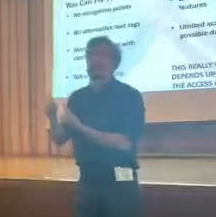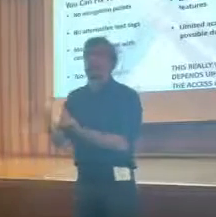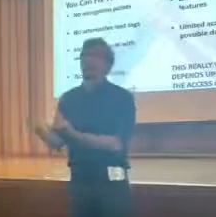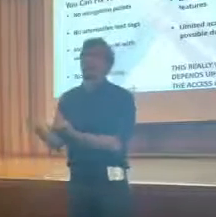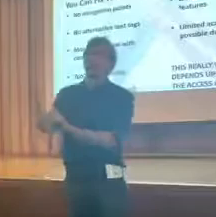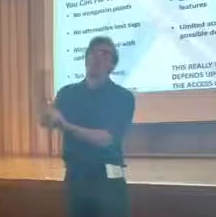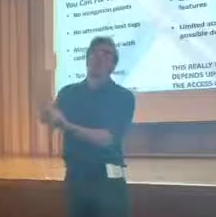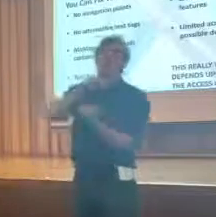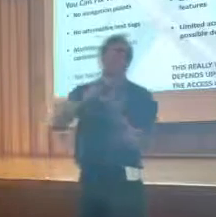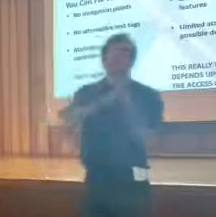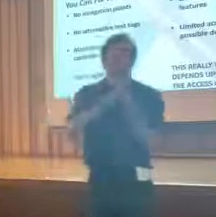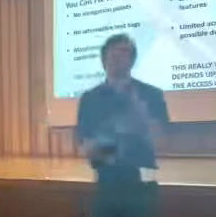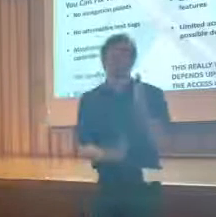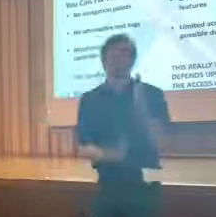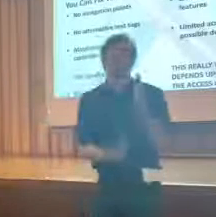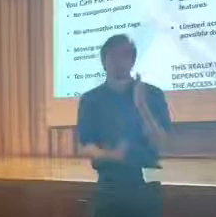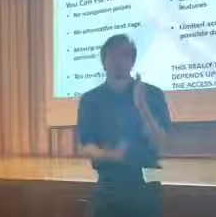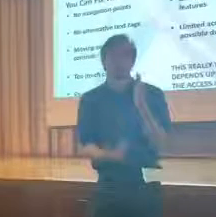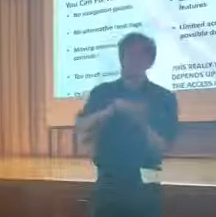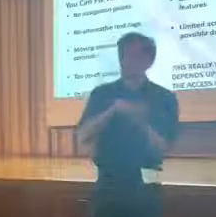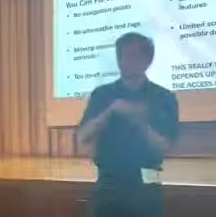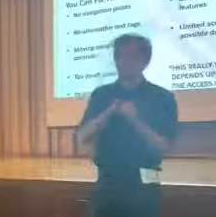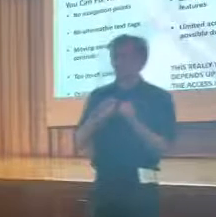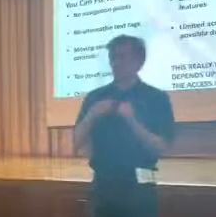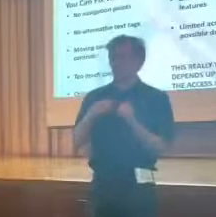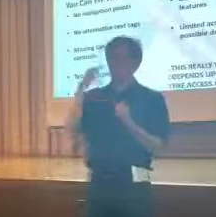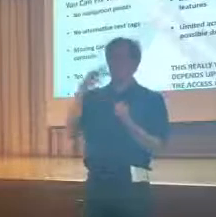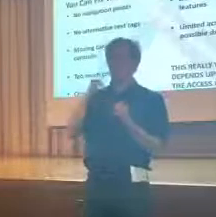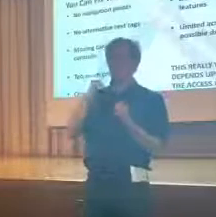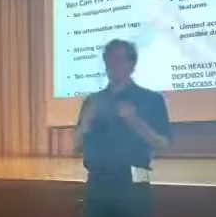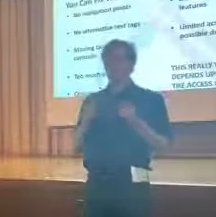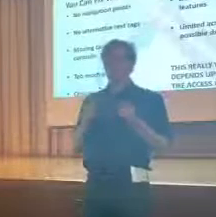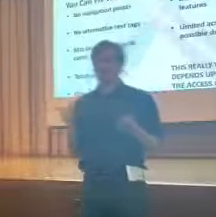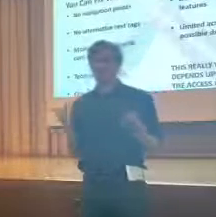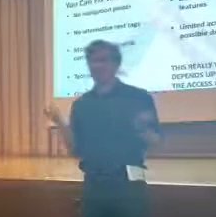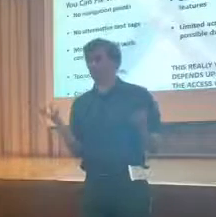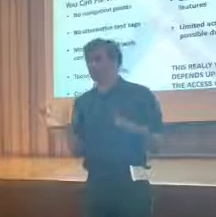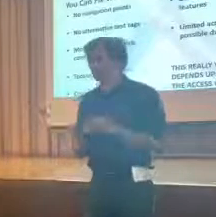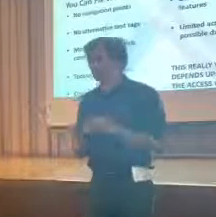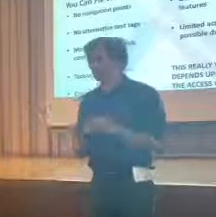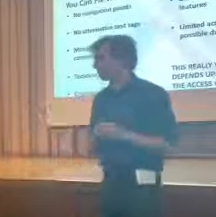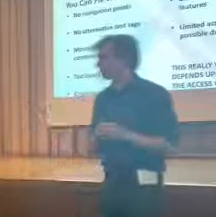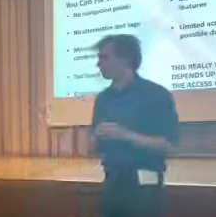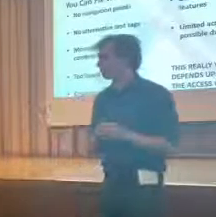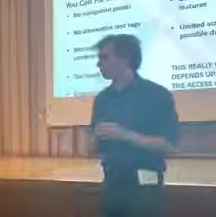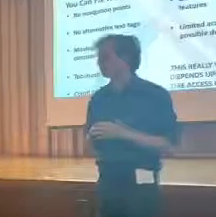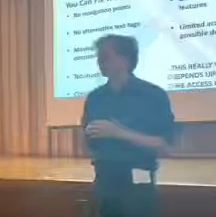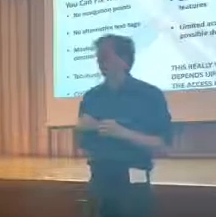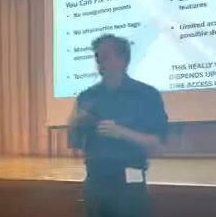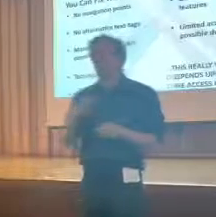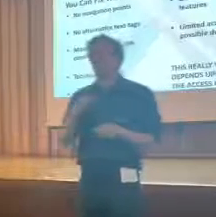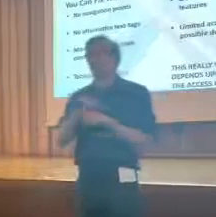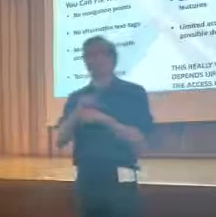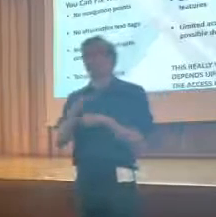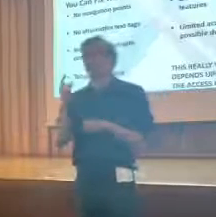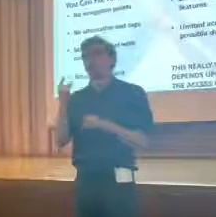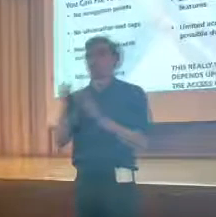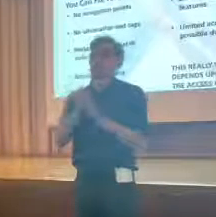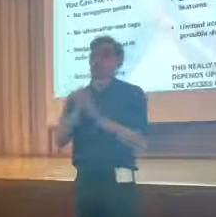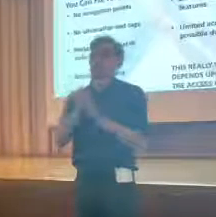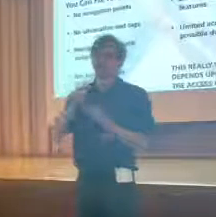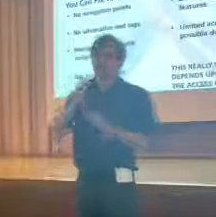our Director of Accessibility Services, very talented woman who is blind and develops with a screen